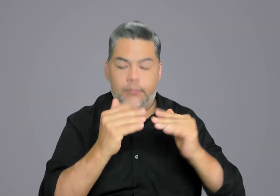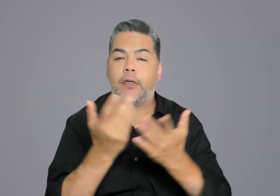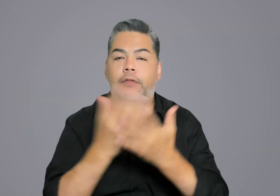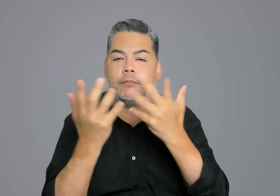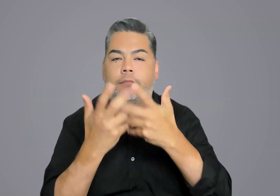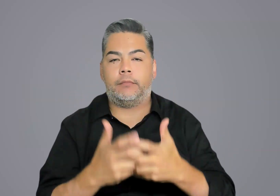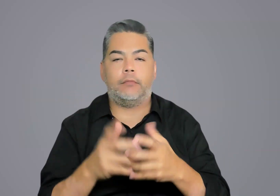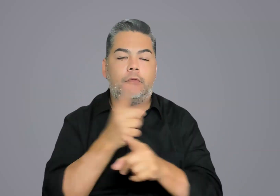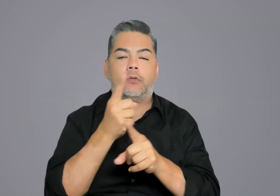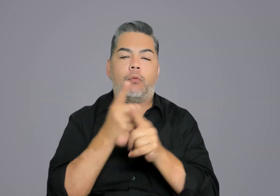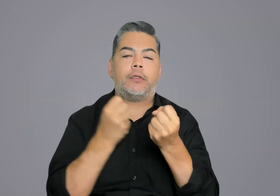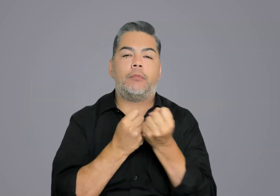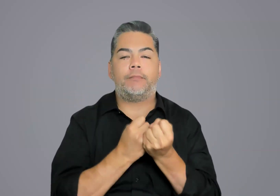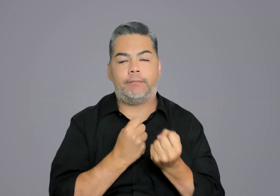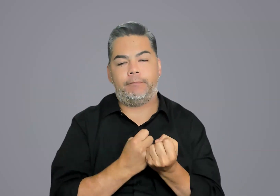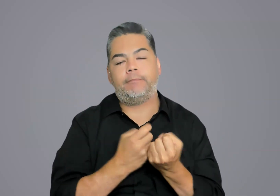supports.